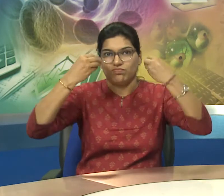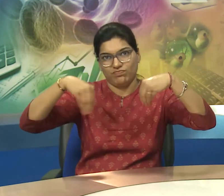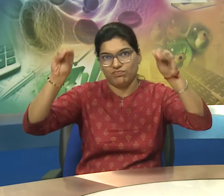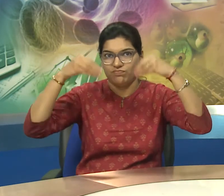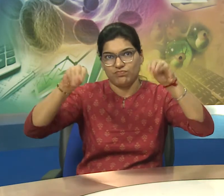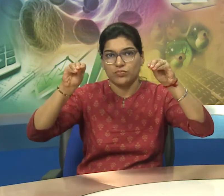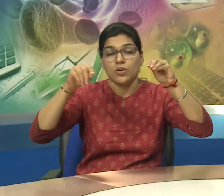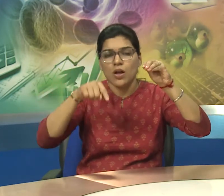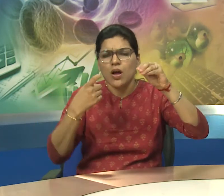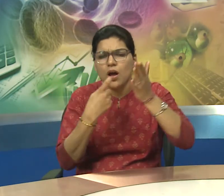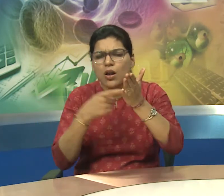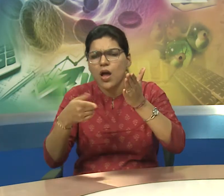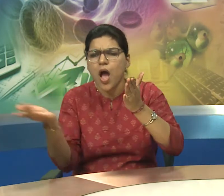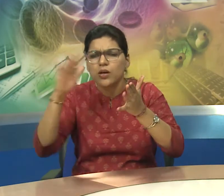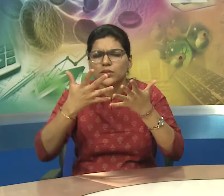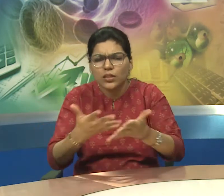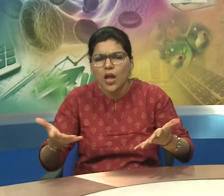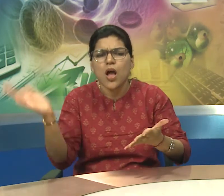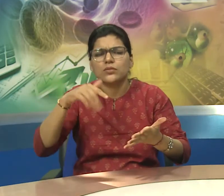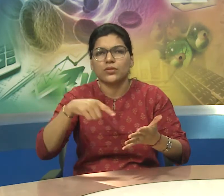Retailers. Retailers are the